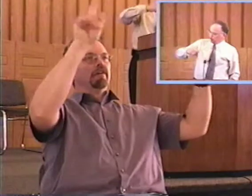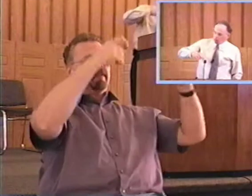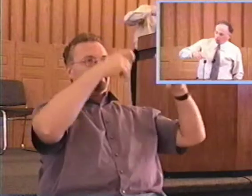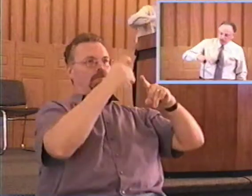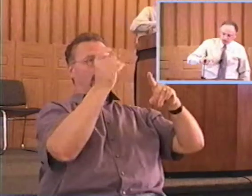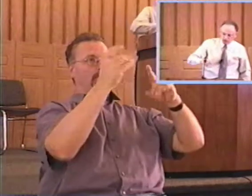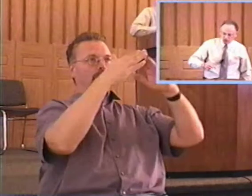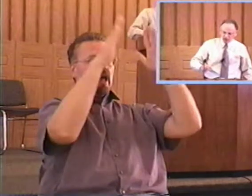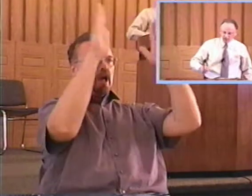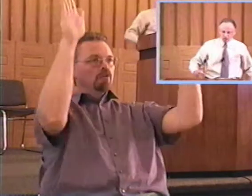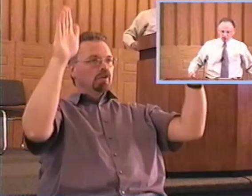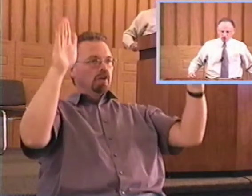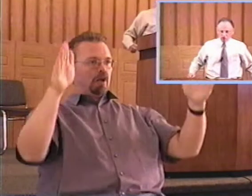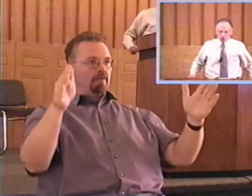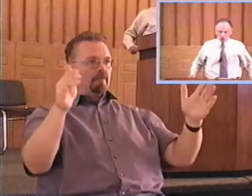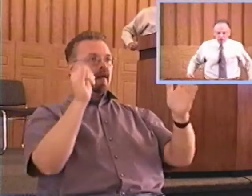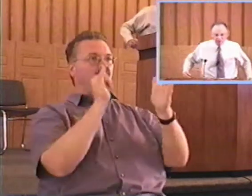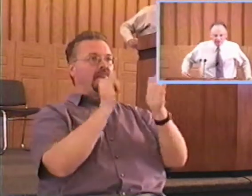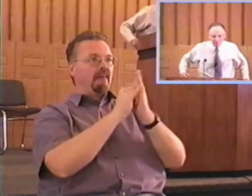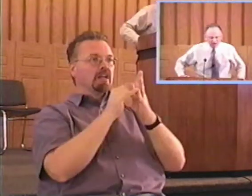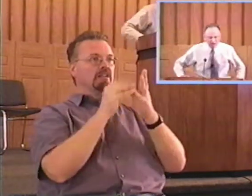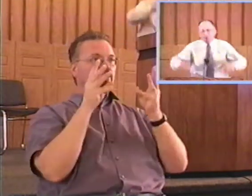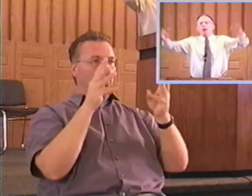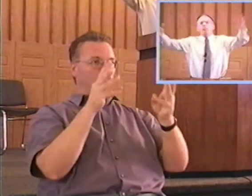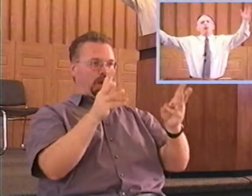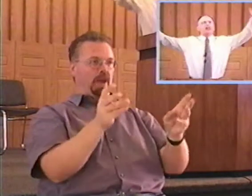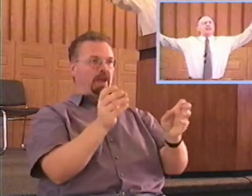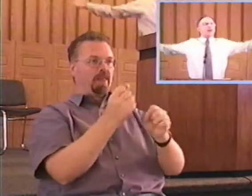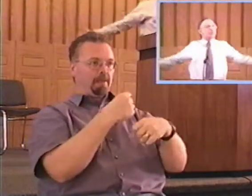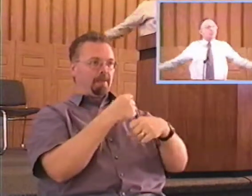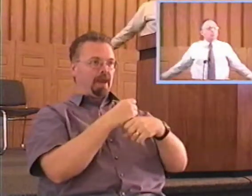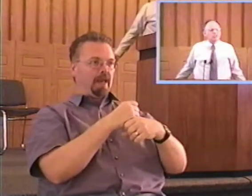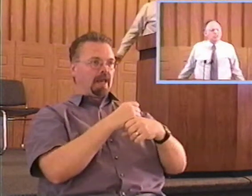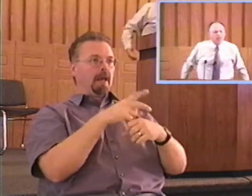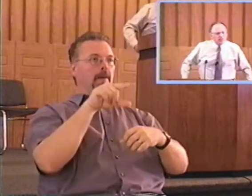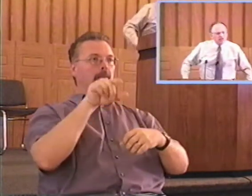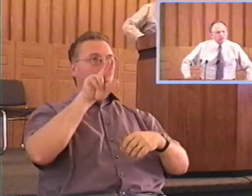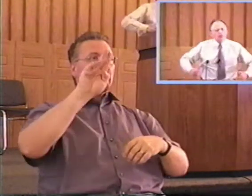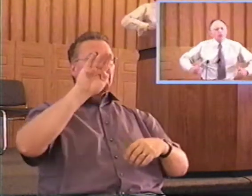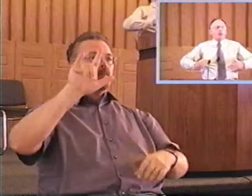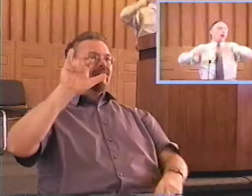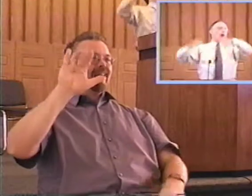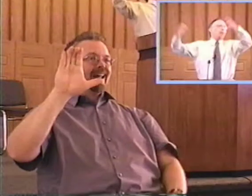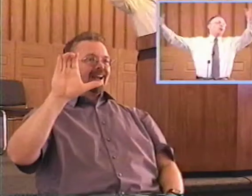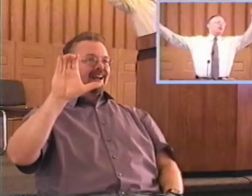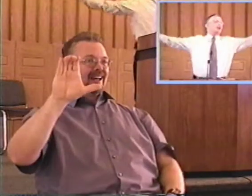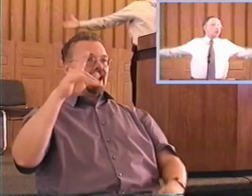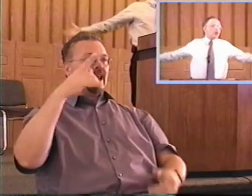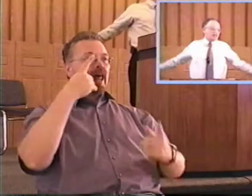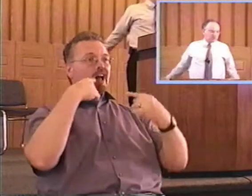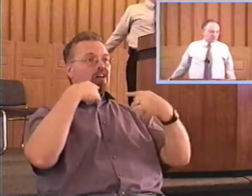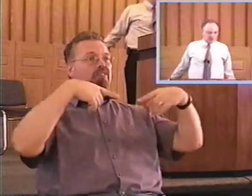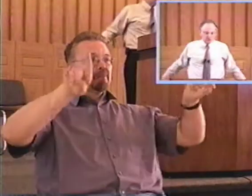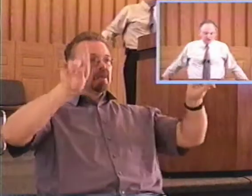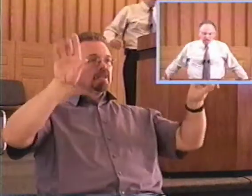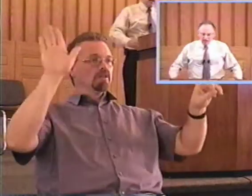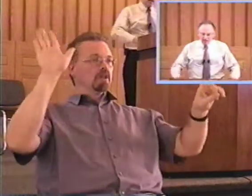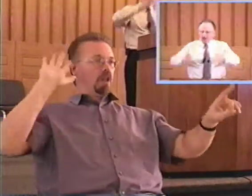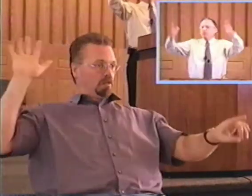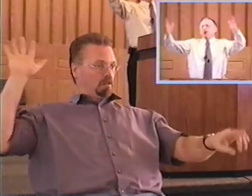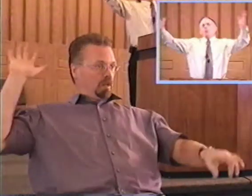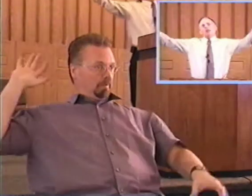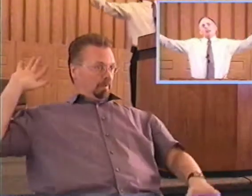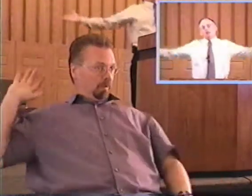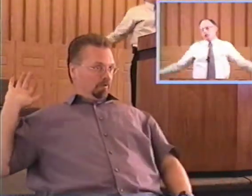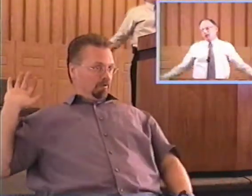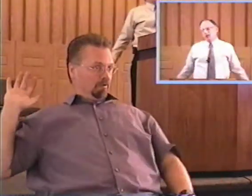Now, this was the way in Jesus' culture that they made public announcements. It's going to be a public address system,